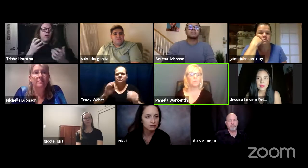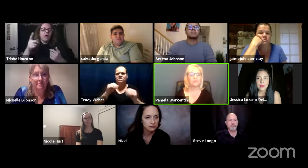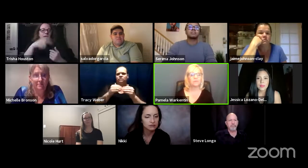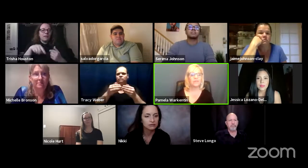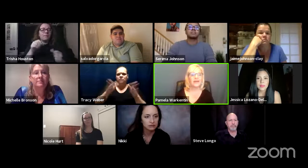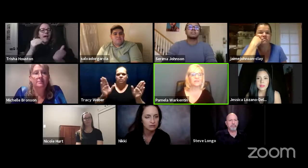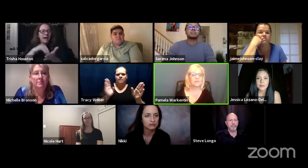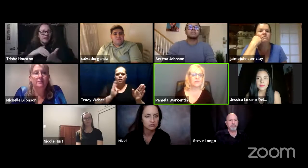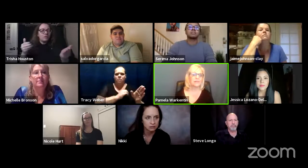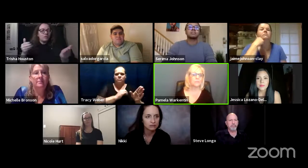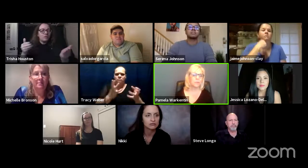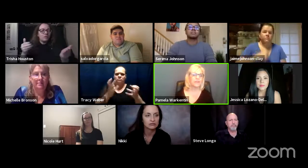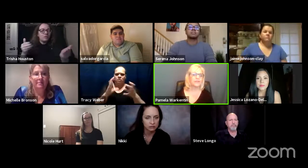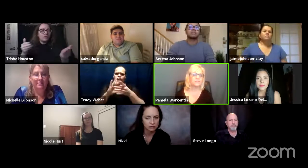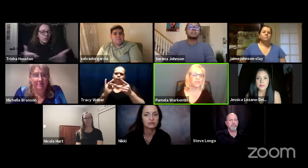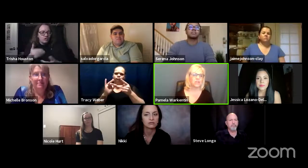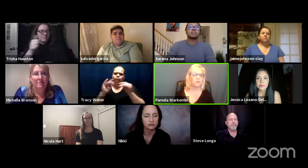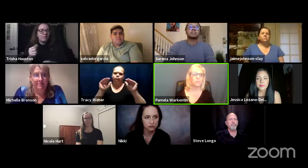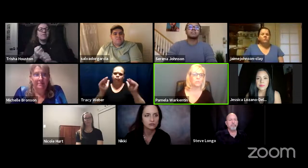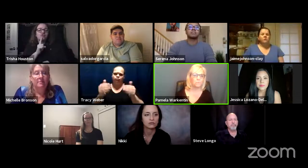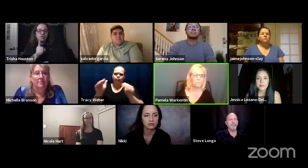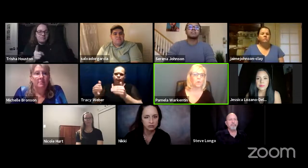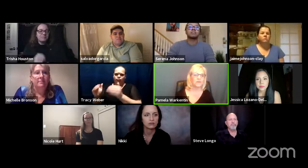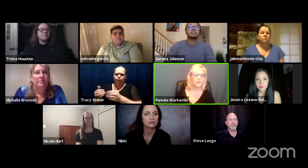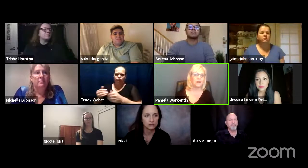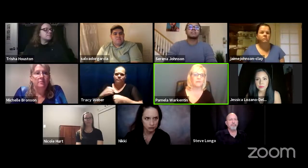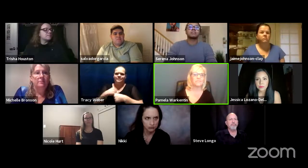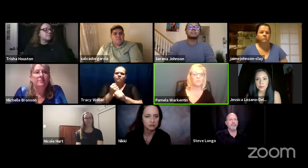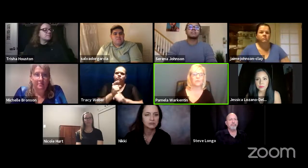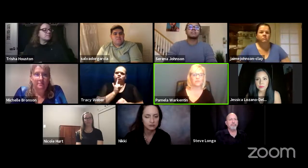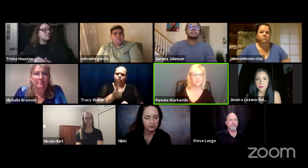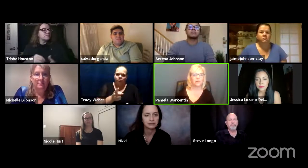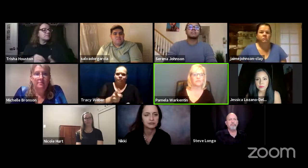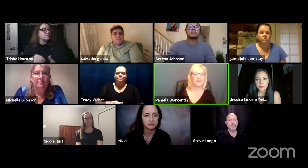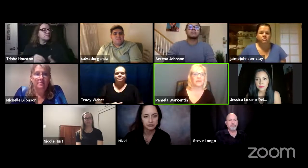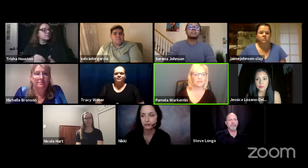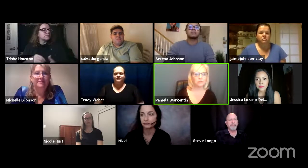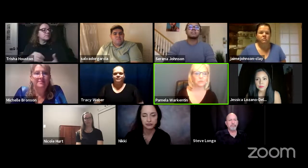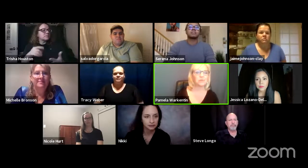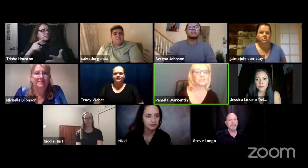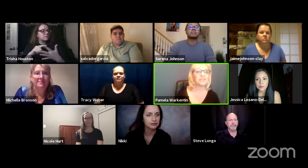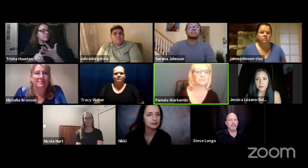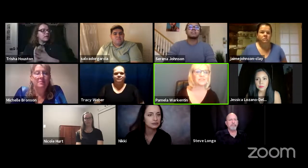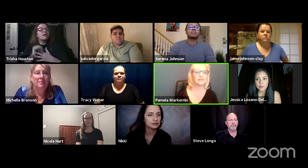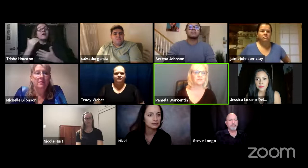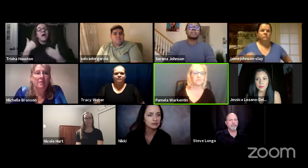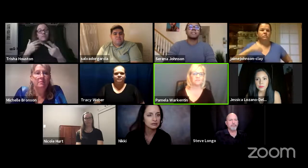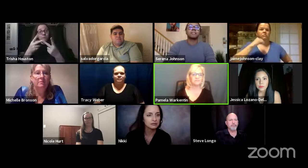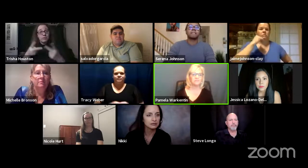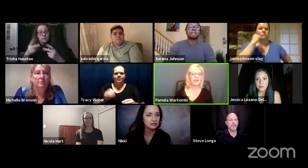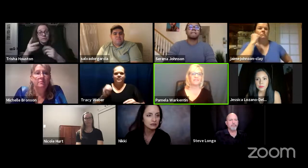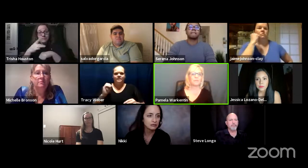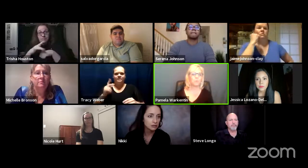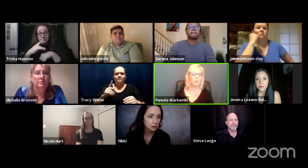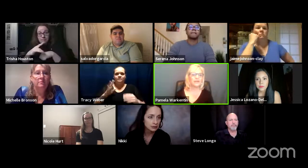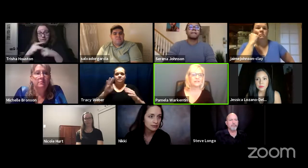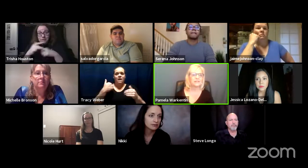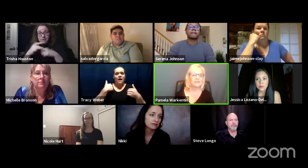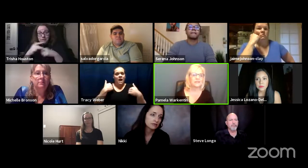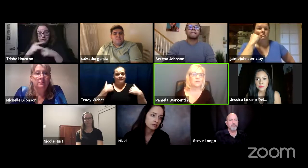We'll do that at the point of general board comments. We'll make sure everybody introduces themselves at that point.